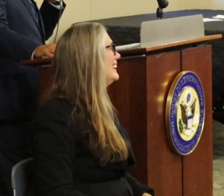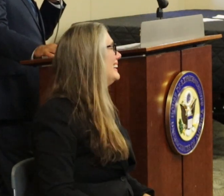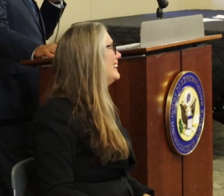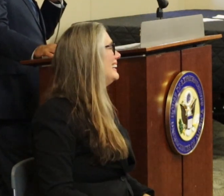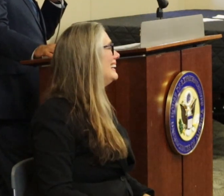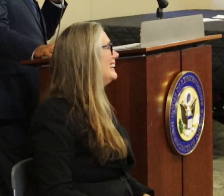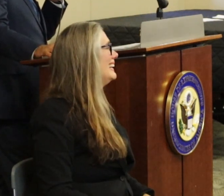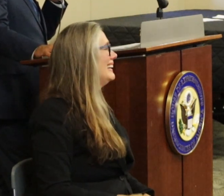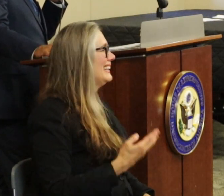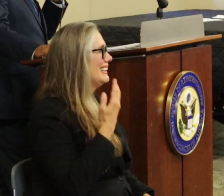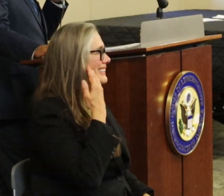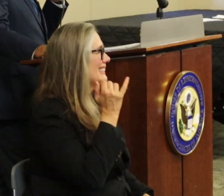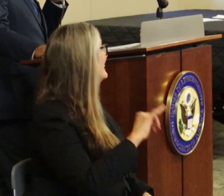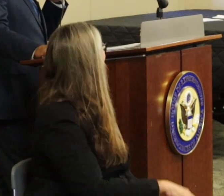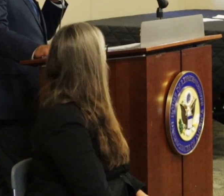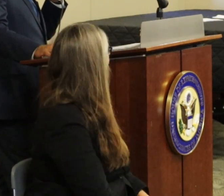I didn't even know.